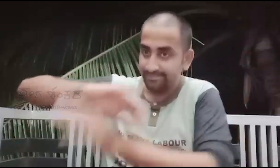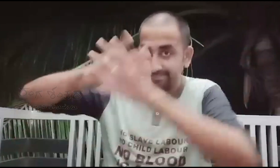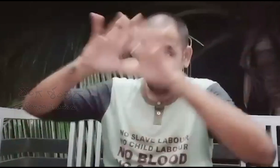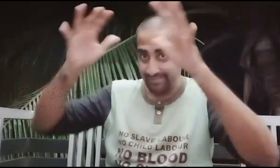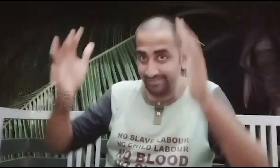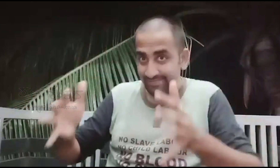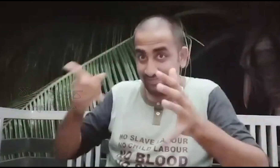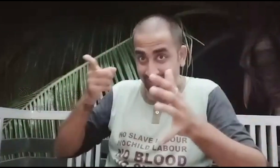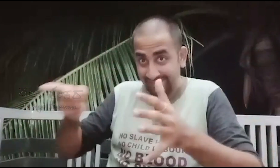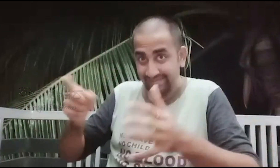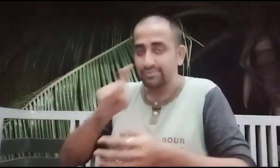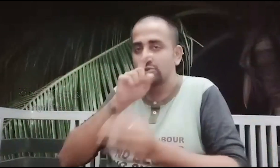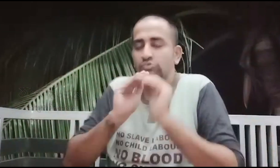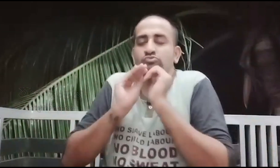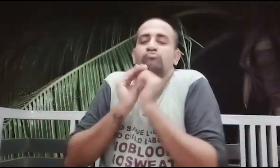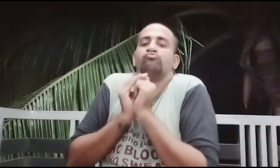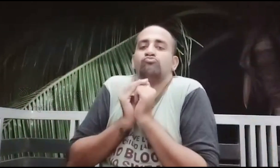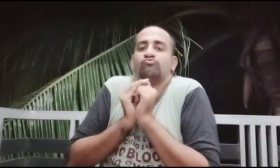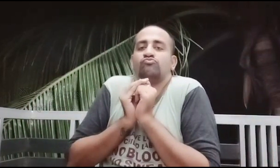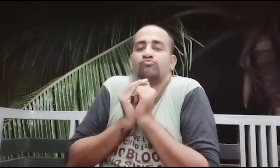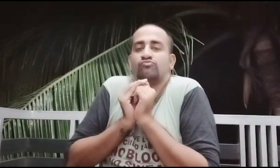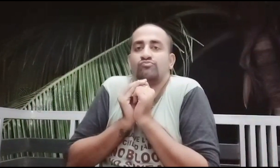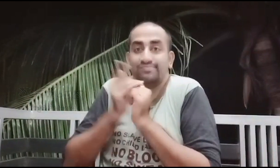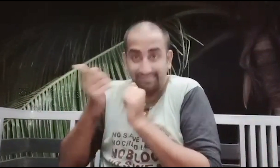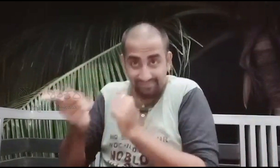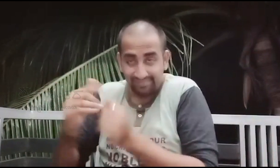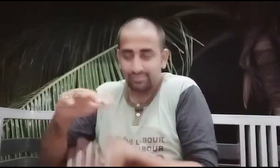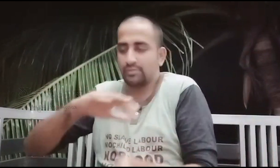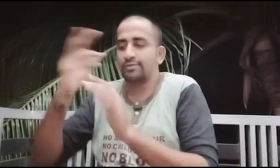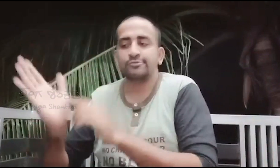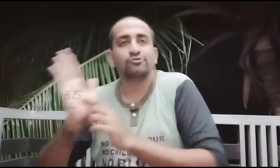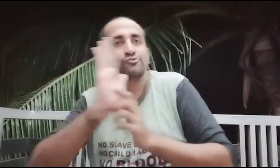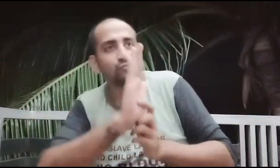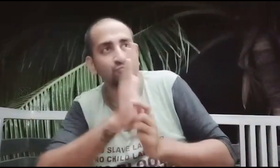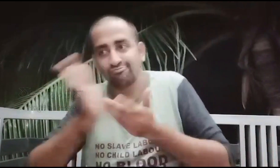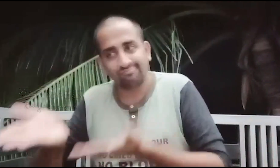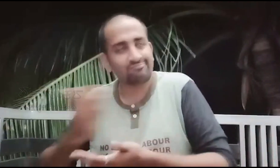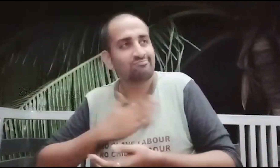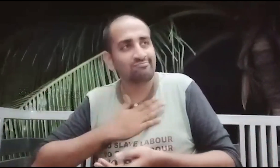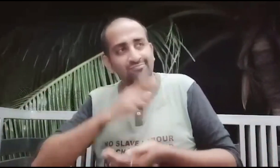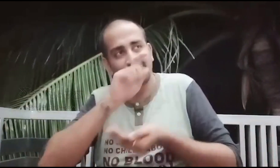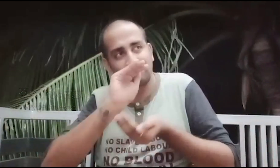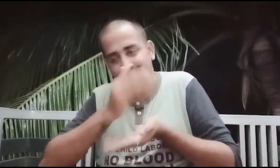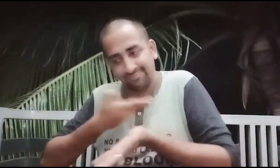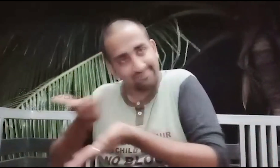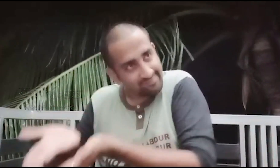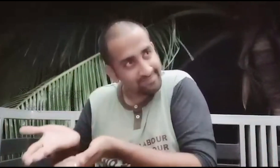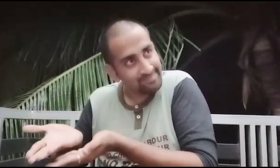you." And under a basket sat the little duck. He showed the poor man the